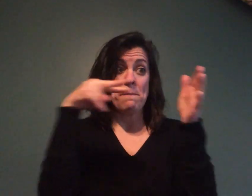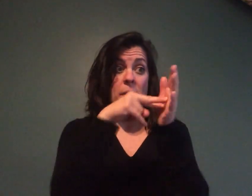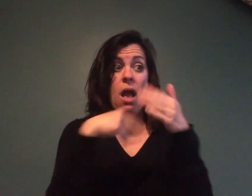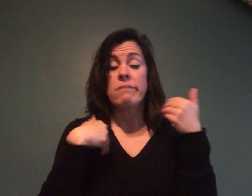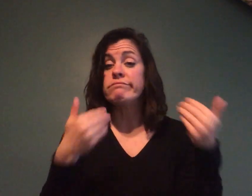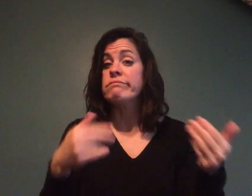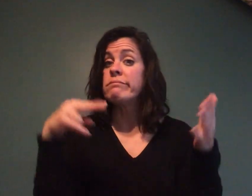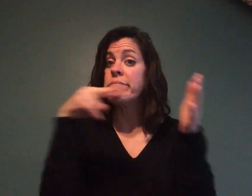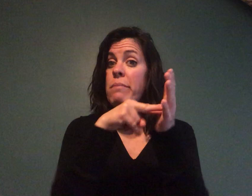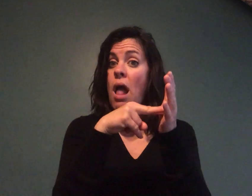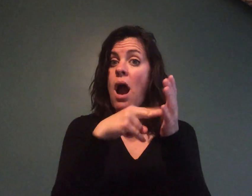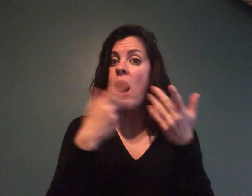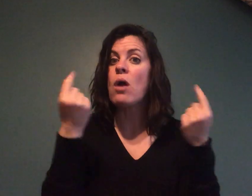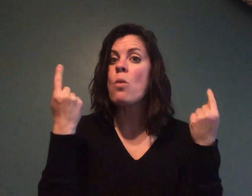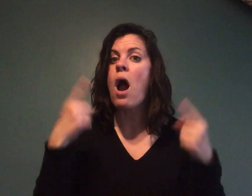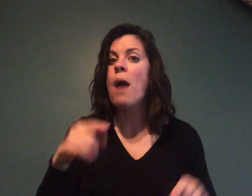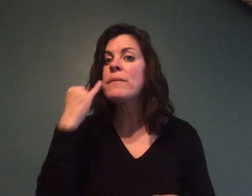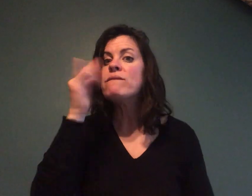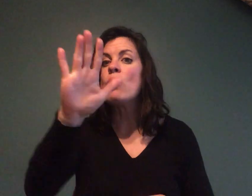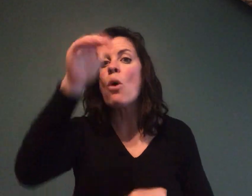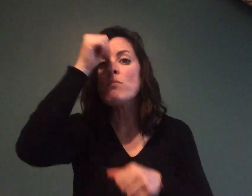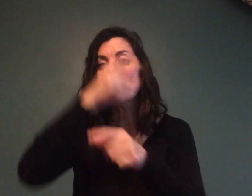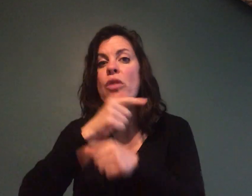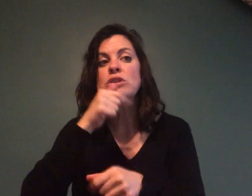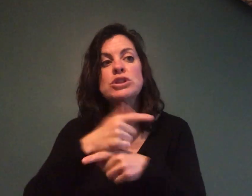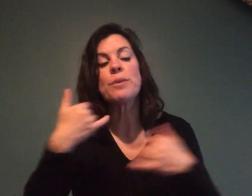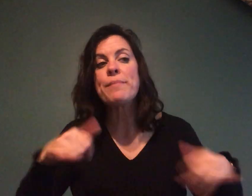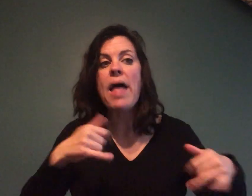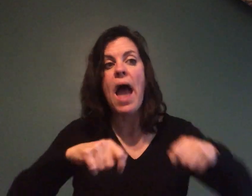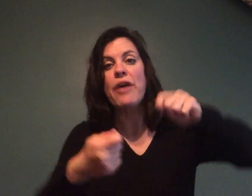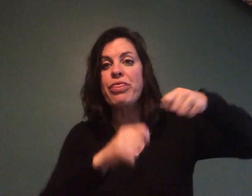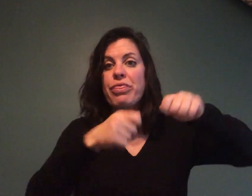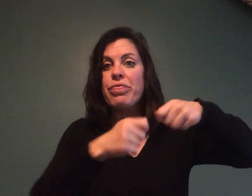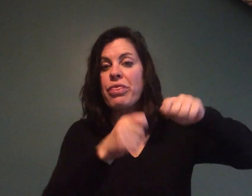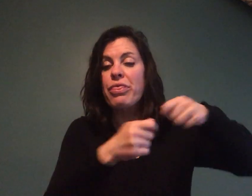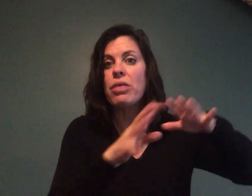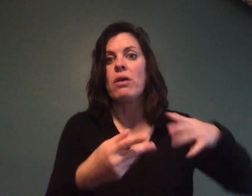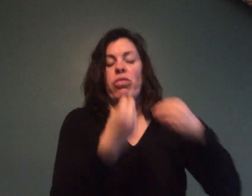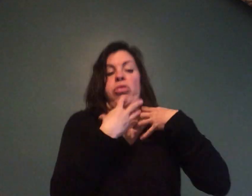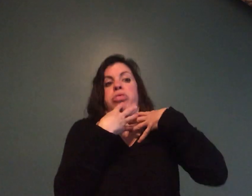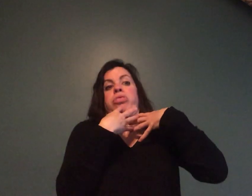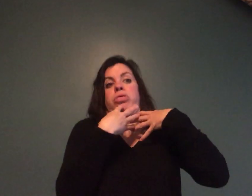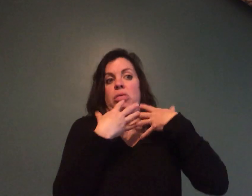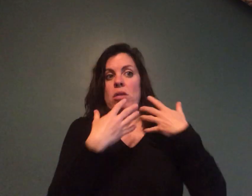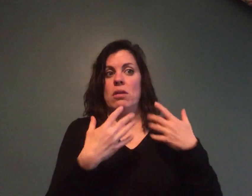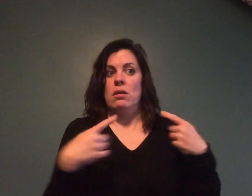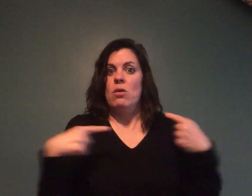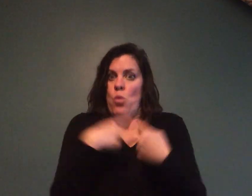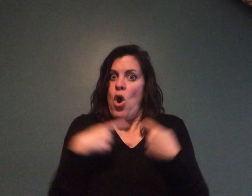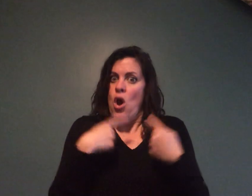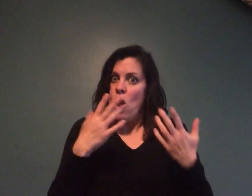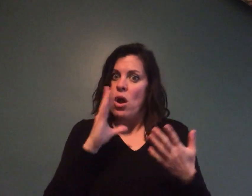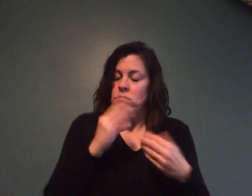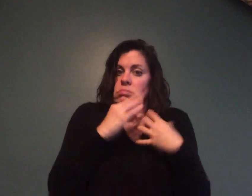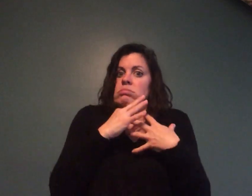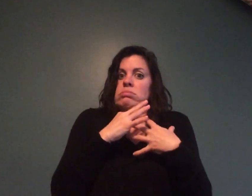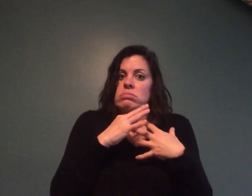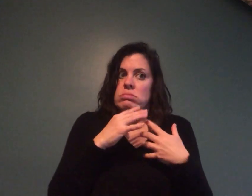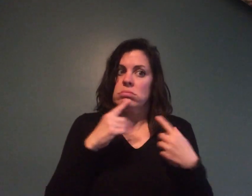They're gonna get shocked. They're going to get hurt. All right, do we want little brothers and sisters getting hurt? I don't. Do we want our cats getting